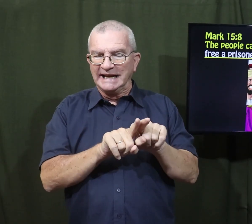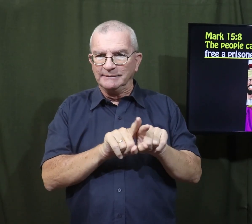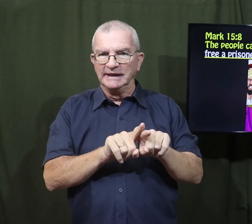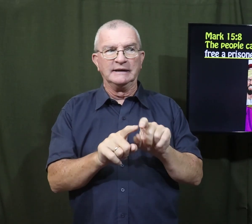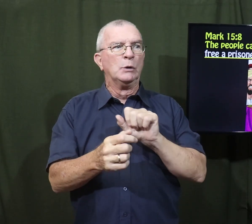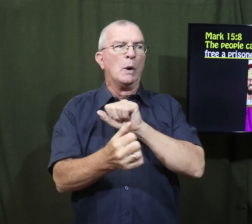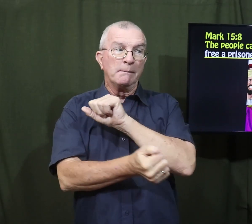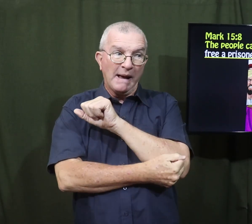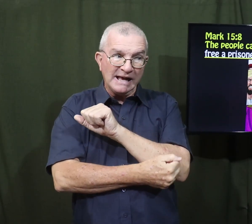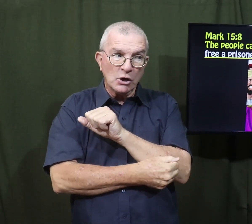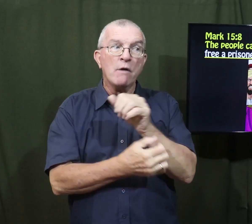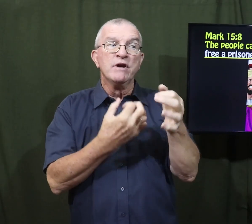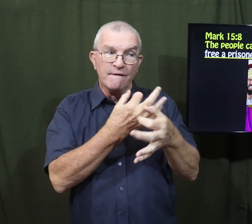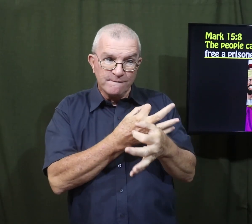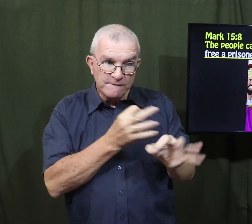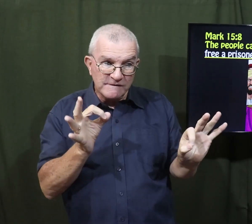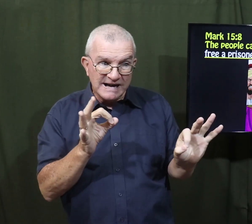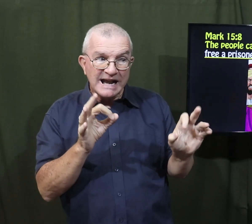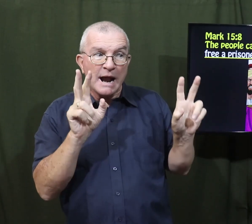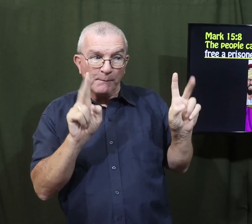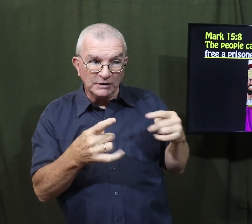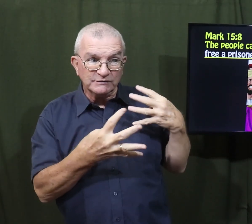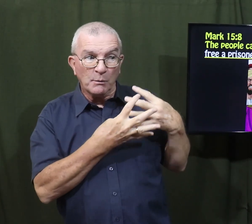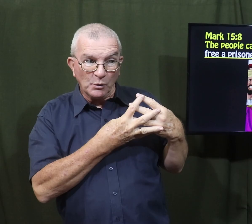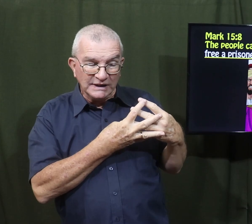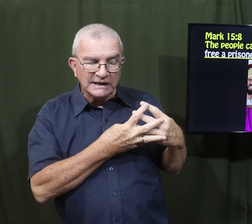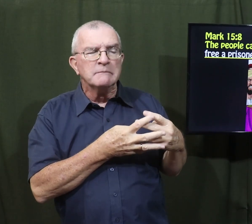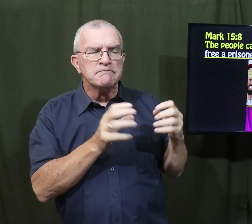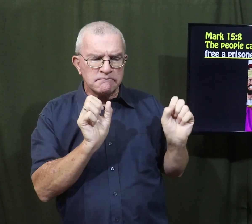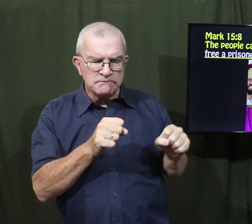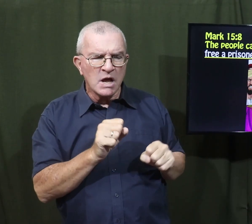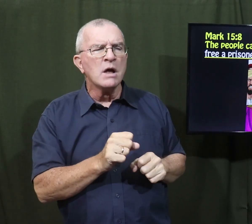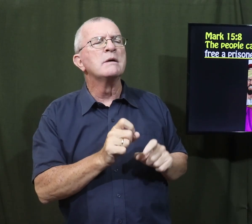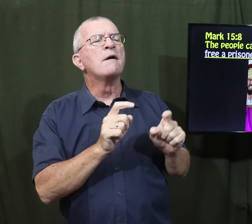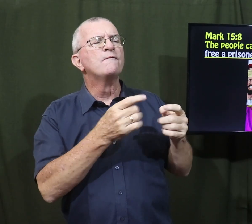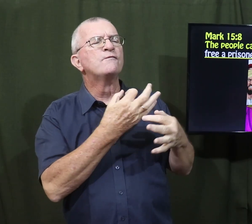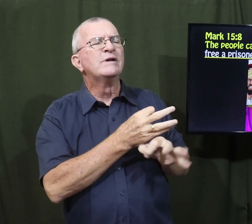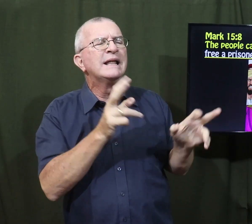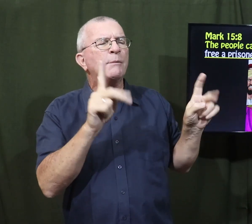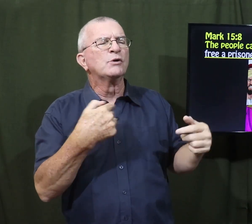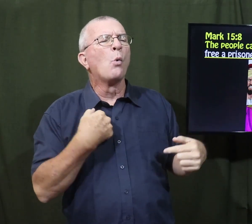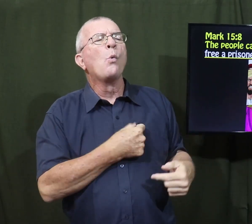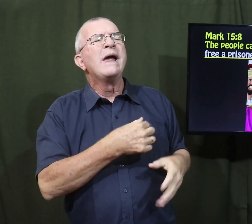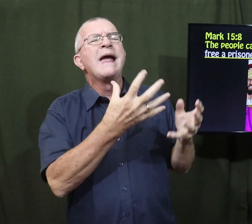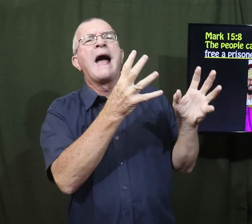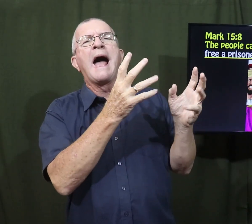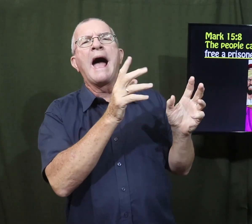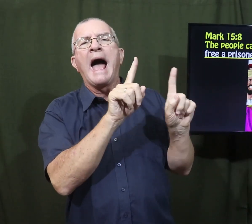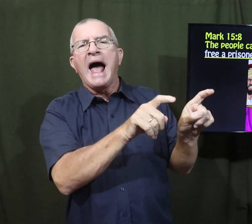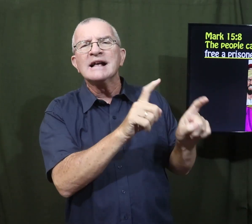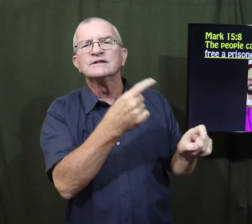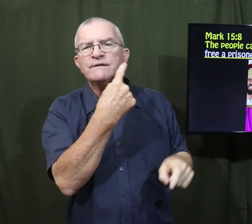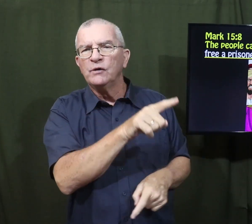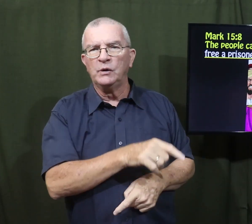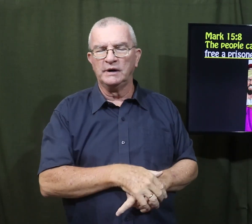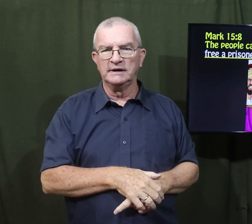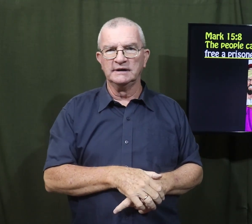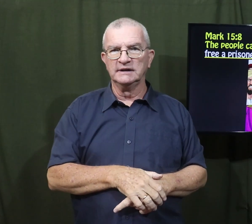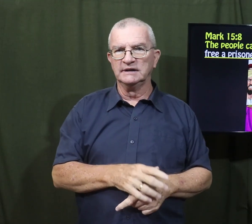So now the people are asking Pilate, "It's Passover time. Please free a prisoner, the one